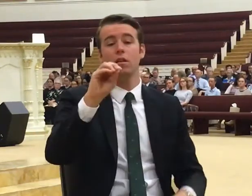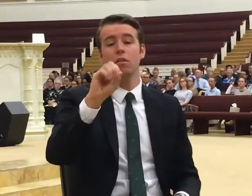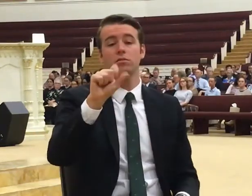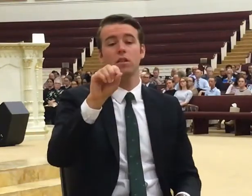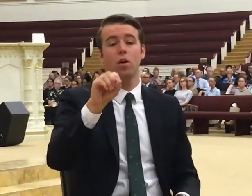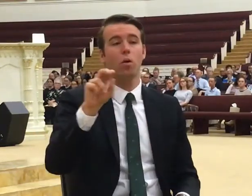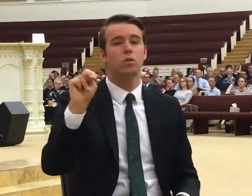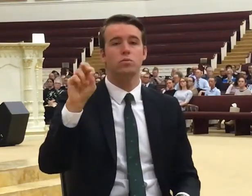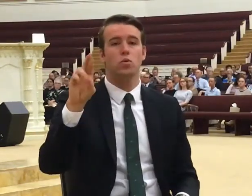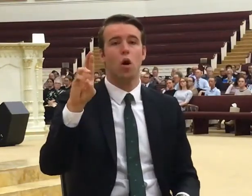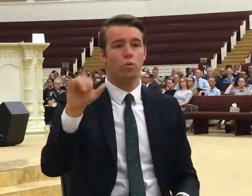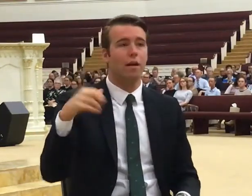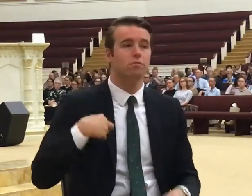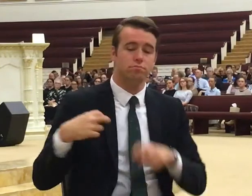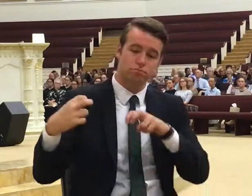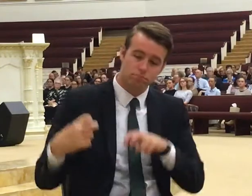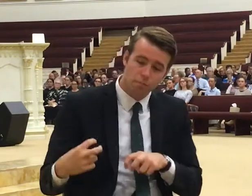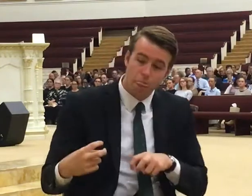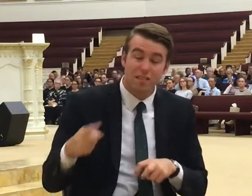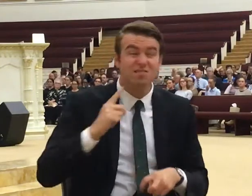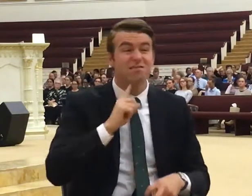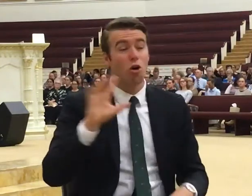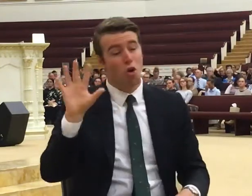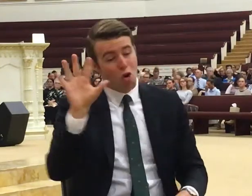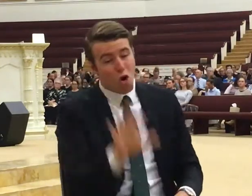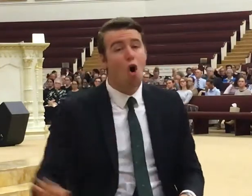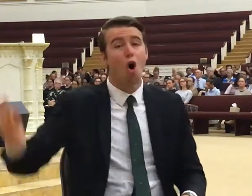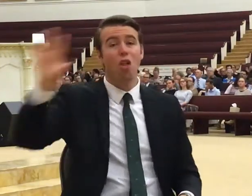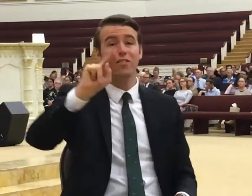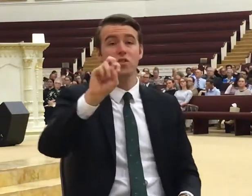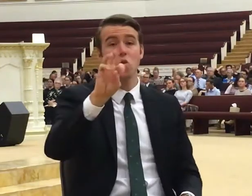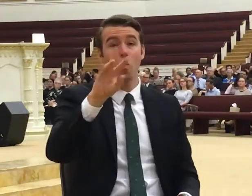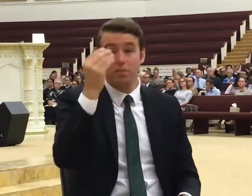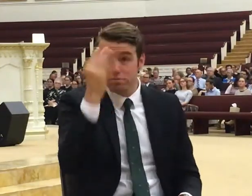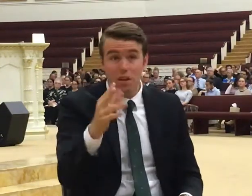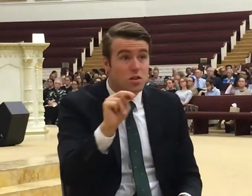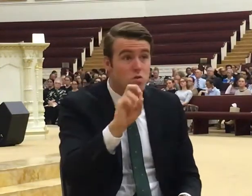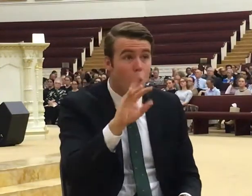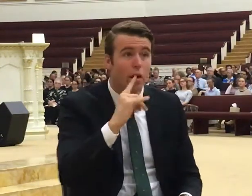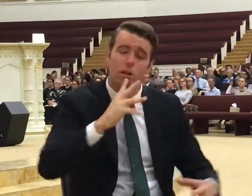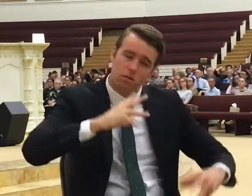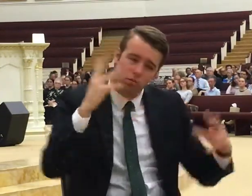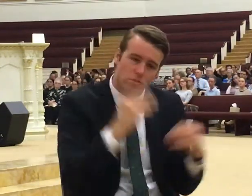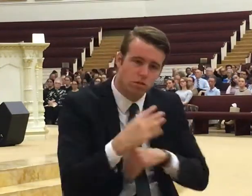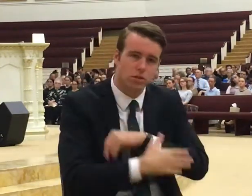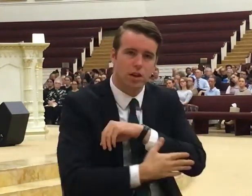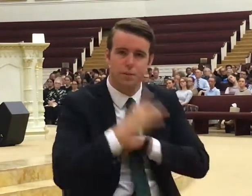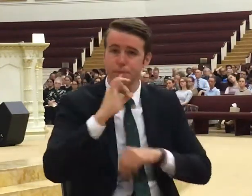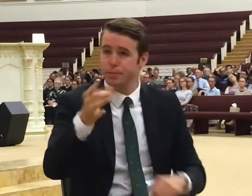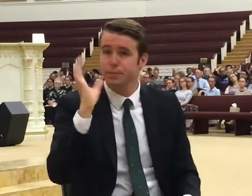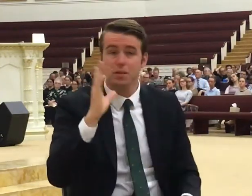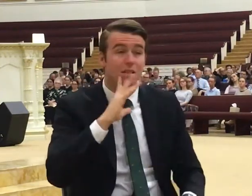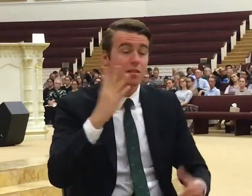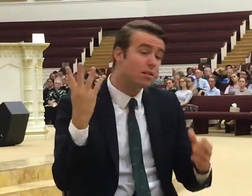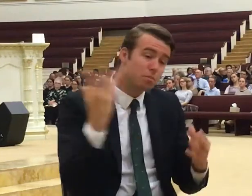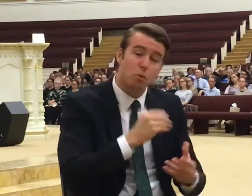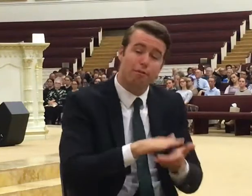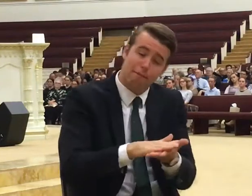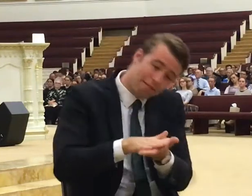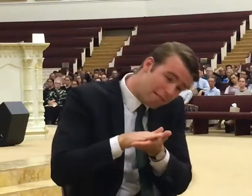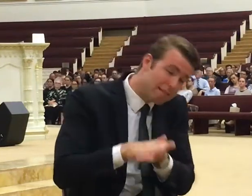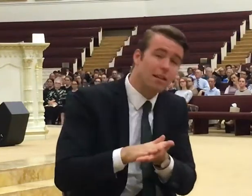Norway. And all over Norway, one of the most beautiful countries you will ever see in your life, it is by far the cleanest place